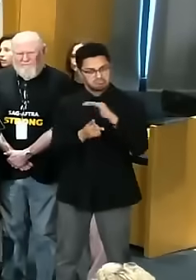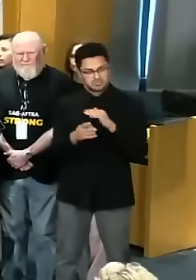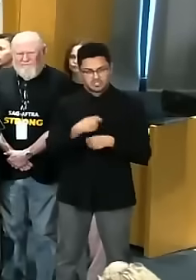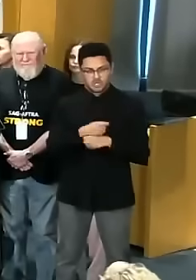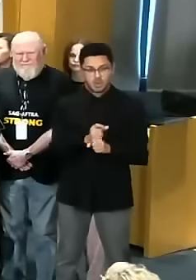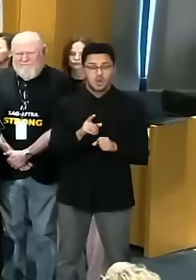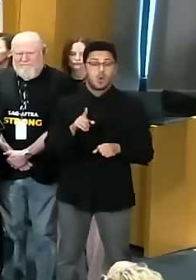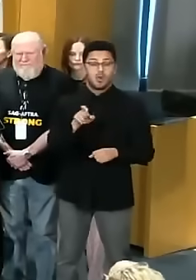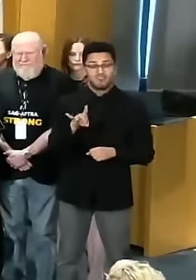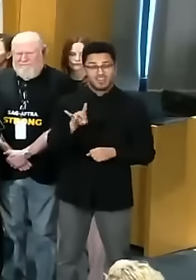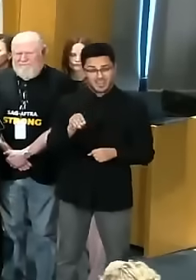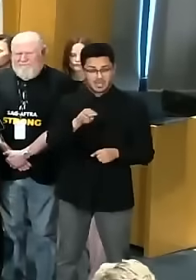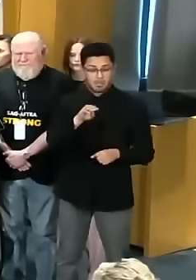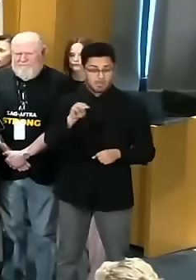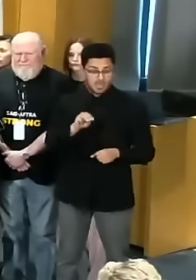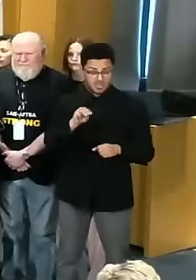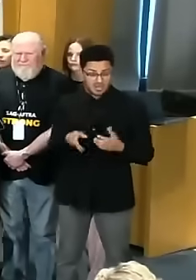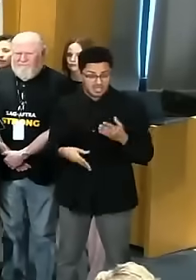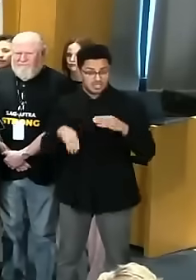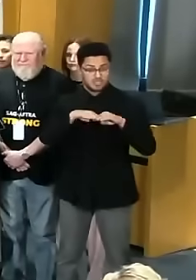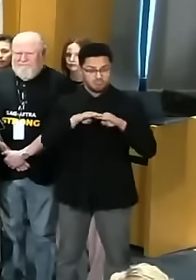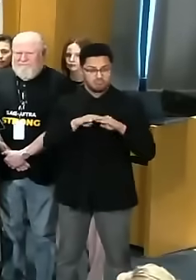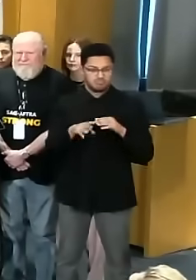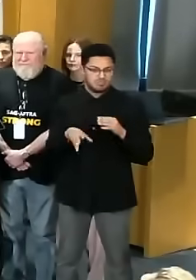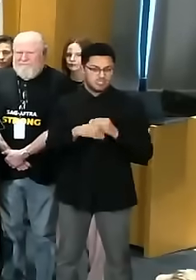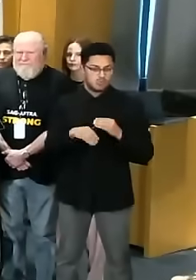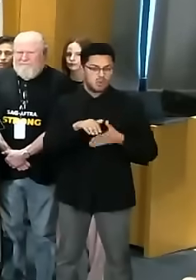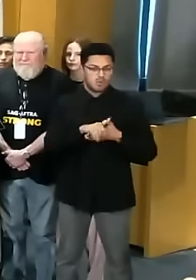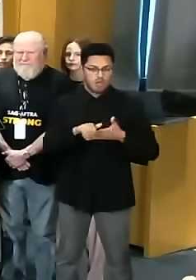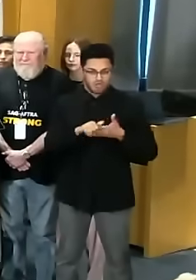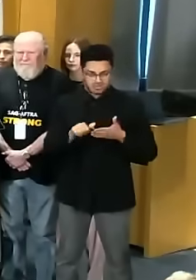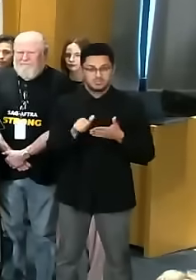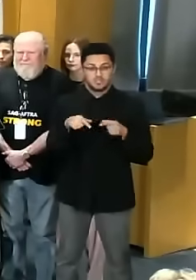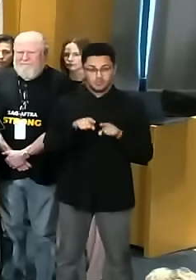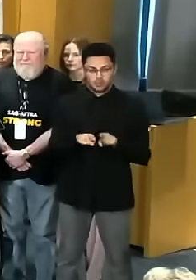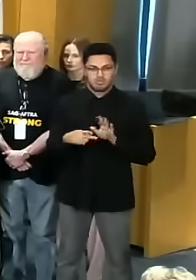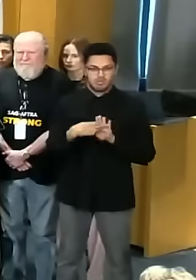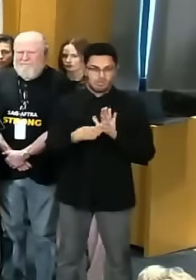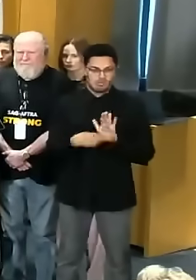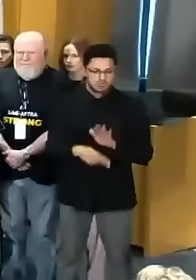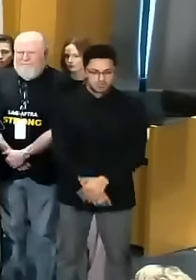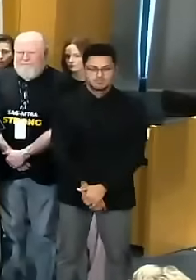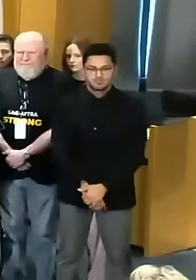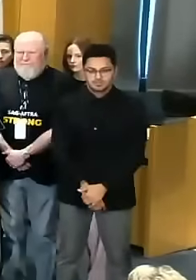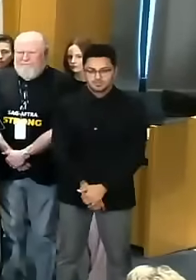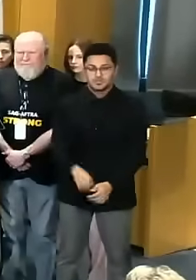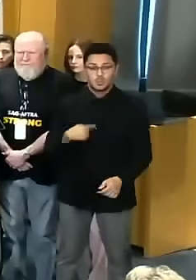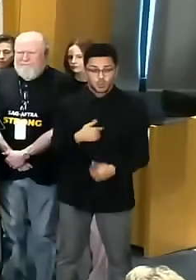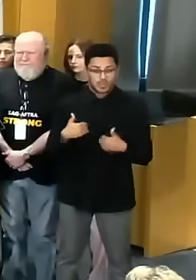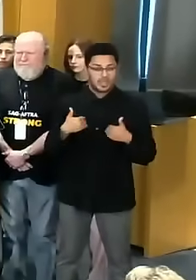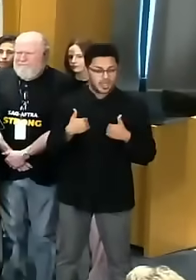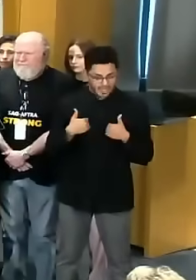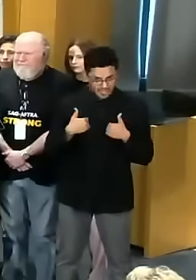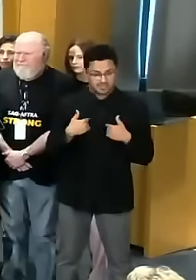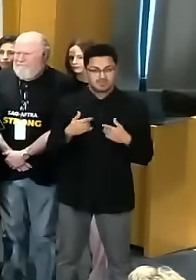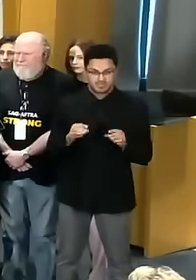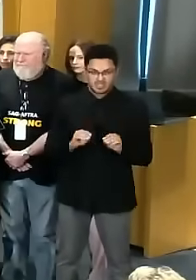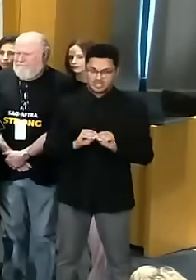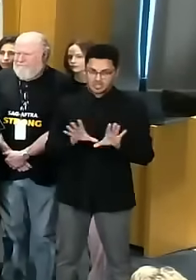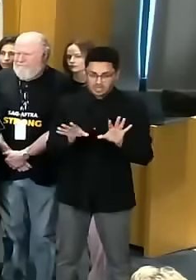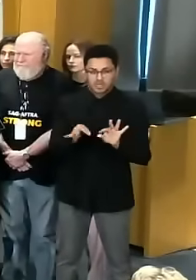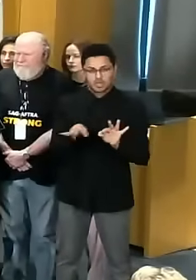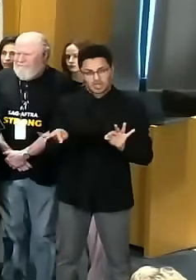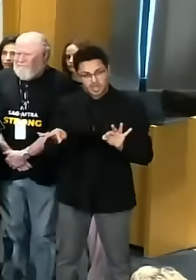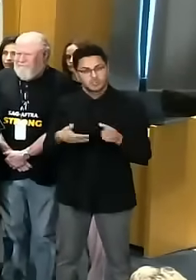$180 million additional dollars to the benefit plans over the term of this contract. We have language explicitly